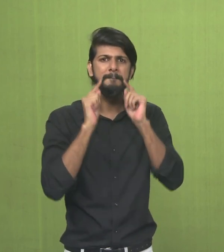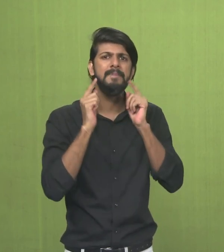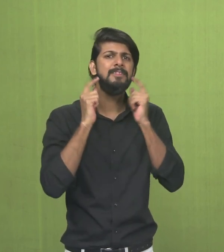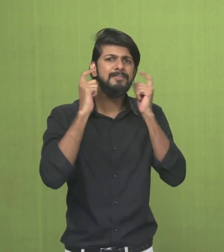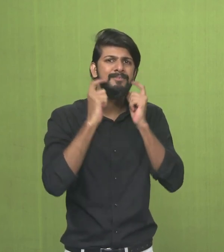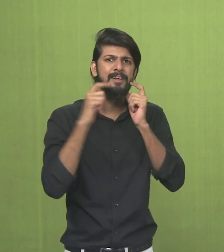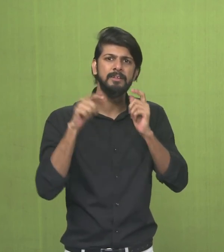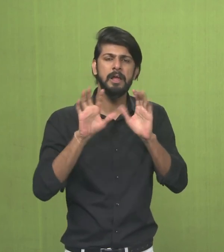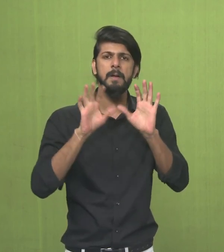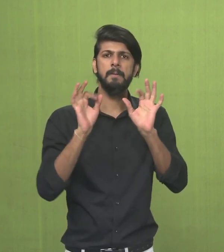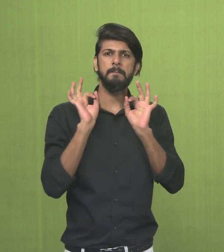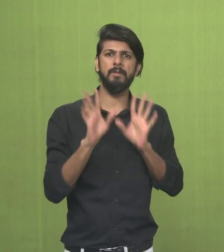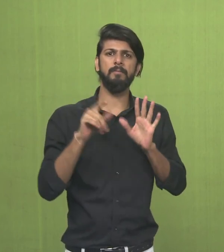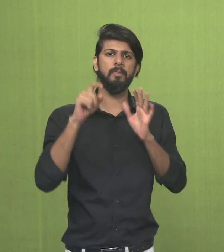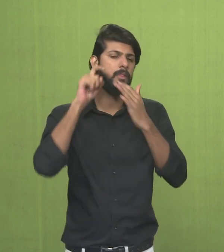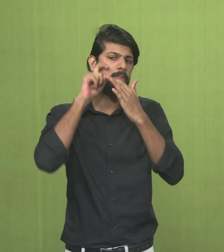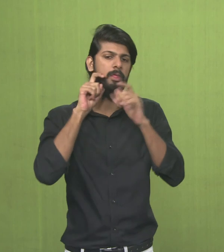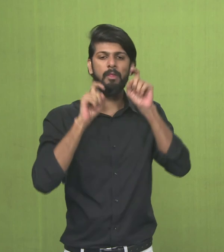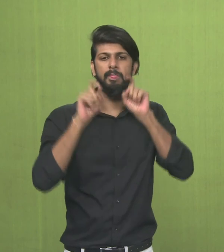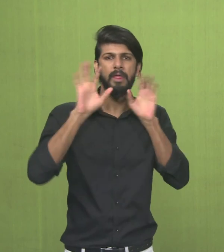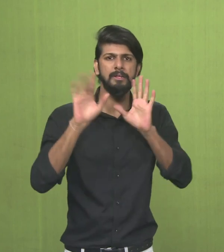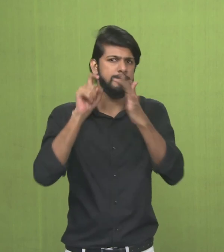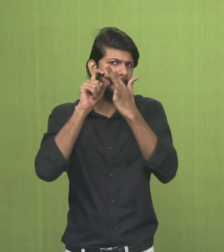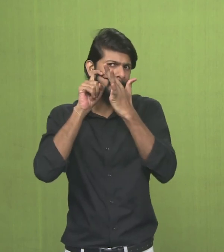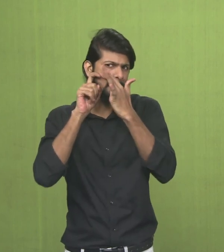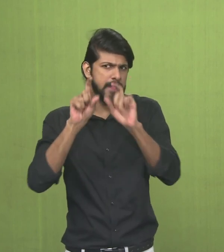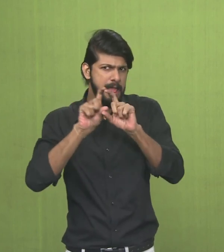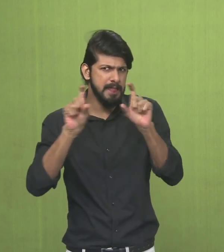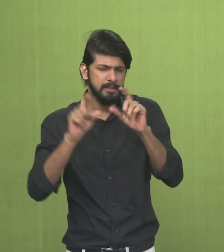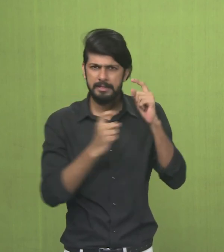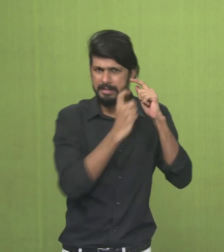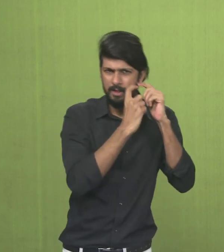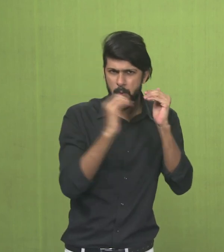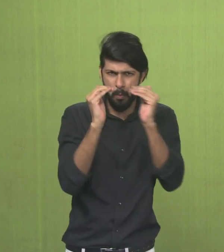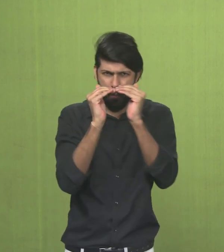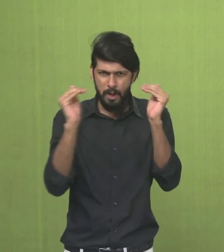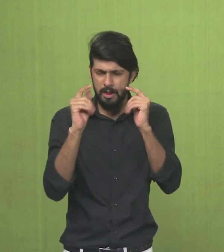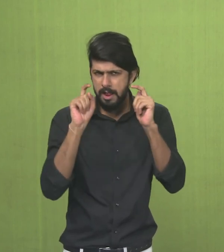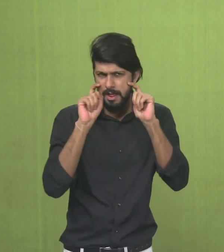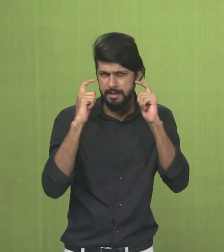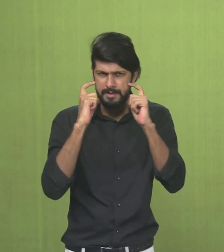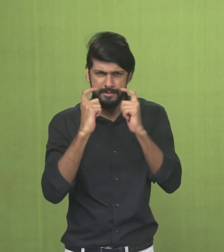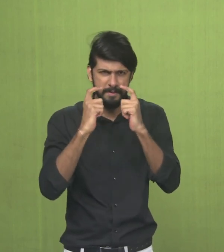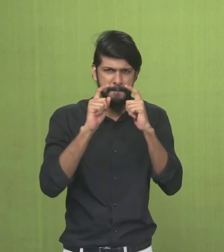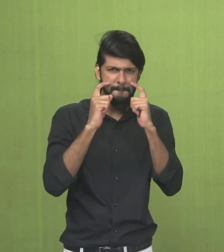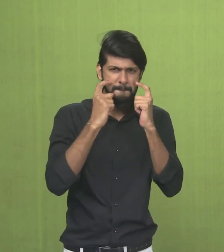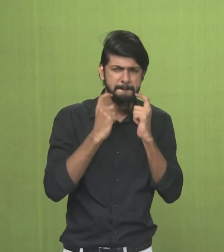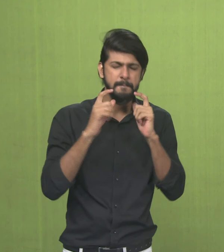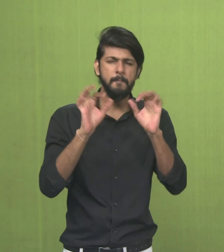aspects. Similar, we can see when men shave their beard, we put in a